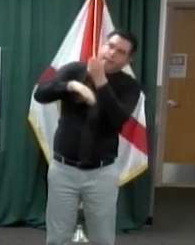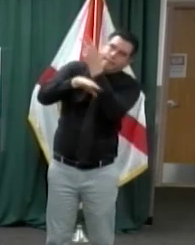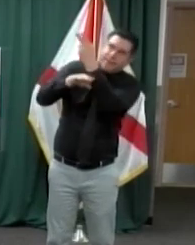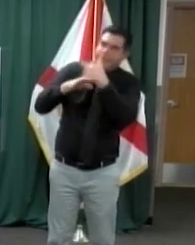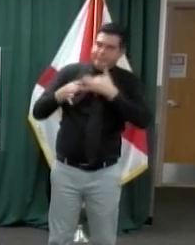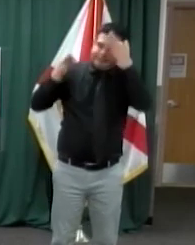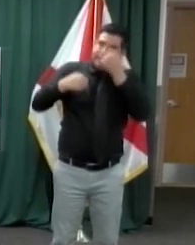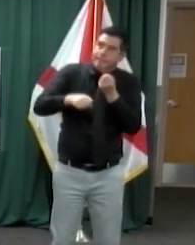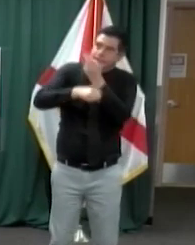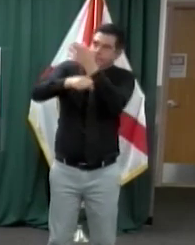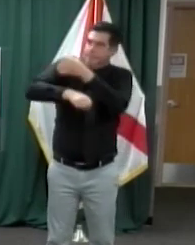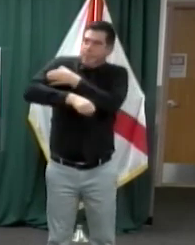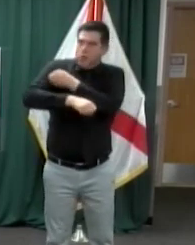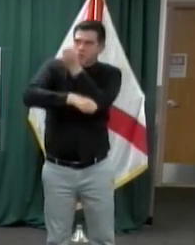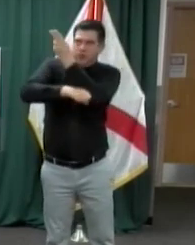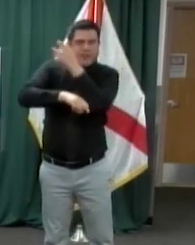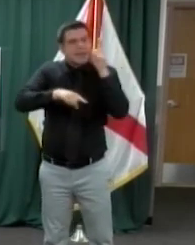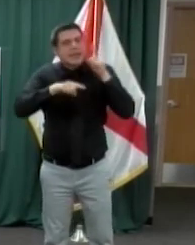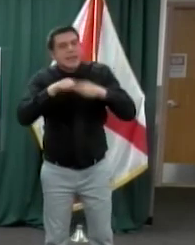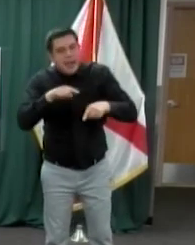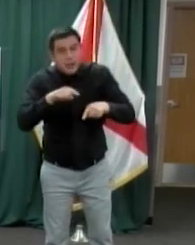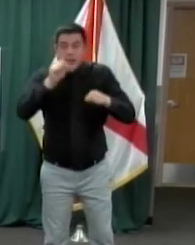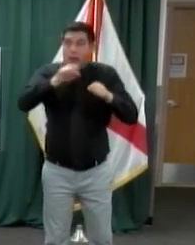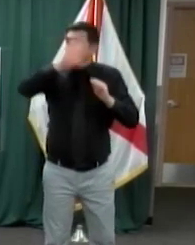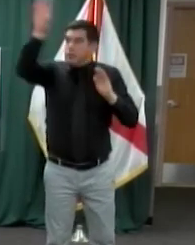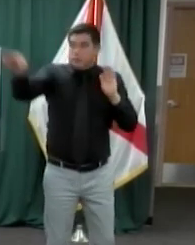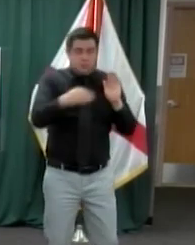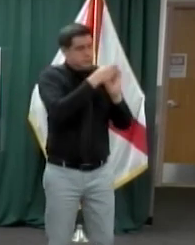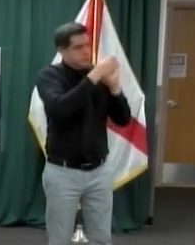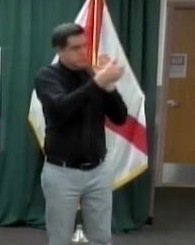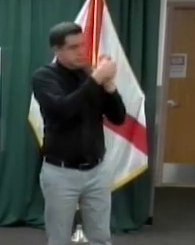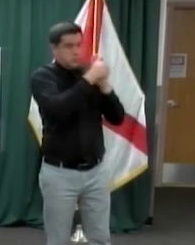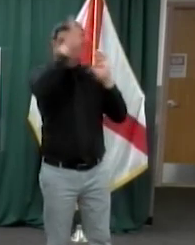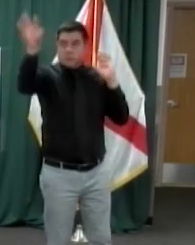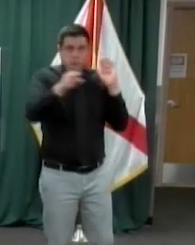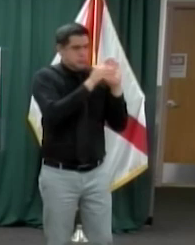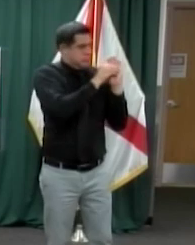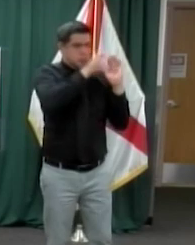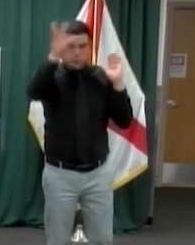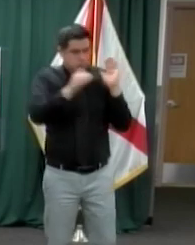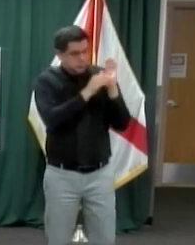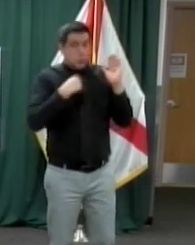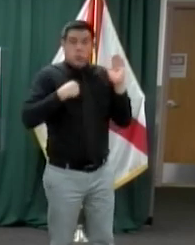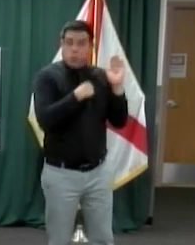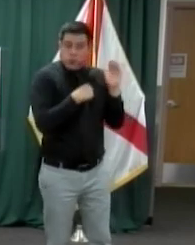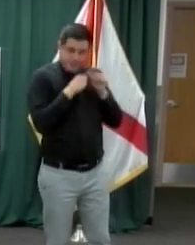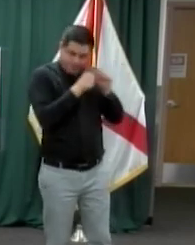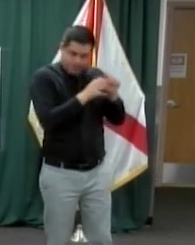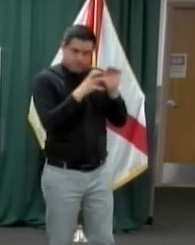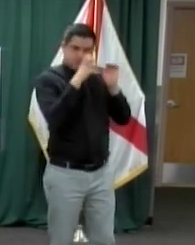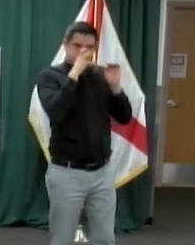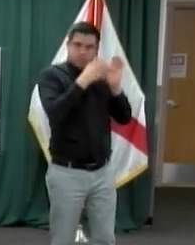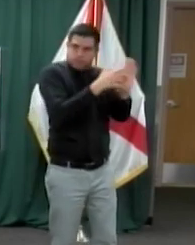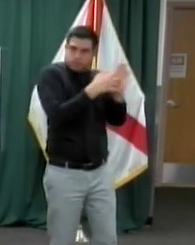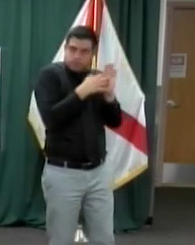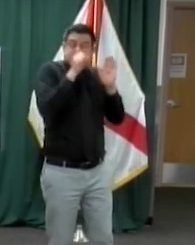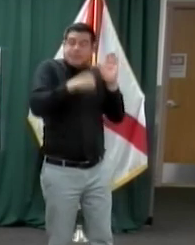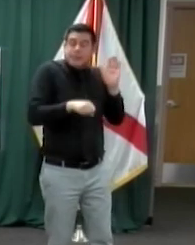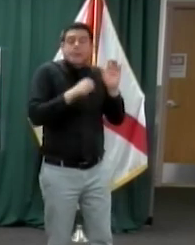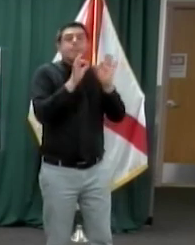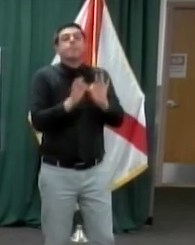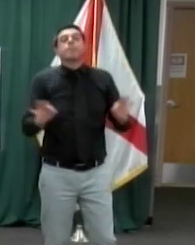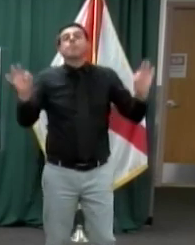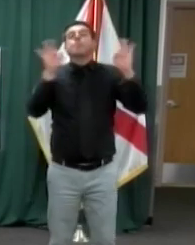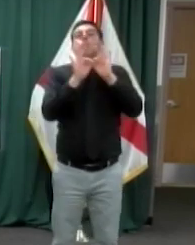doing whatever is decided by the governor, we have to make it fit our community first and foremost. And safety first.